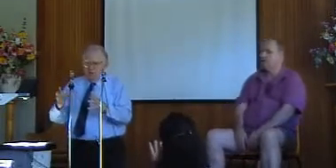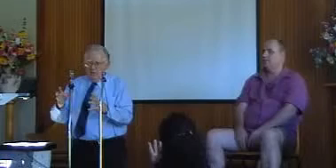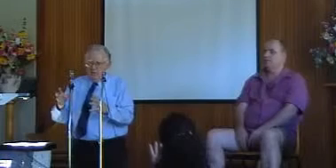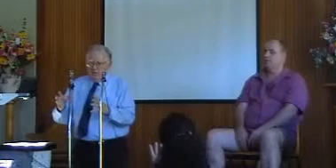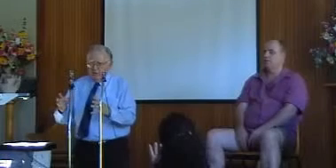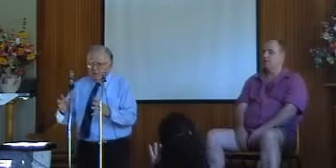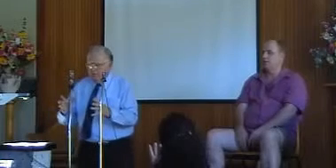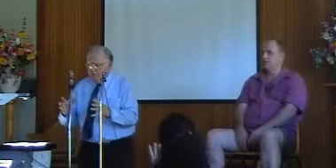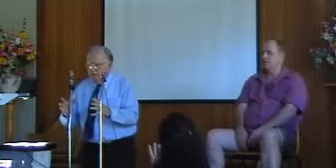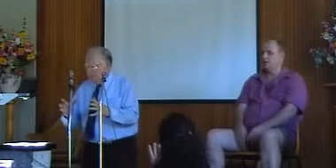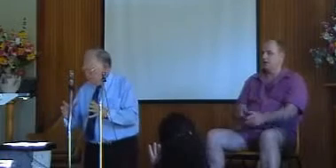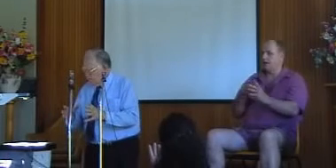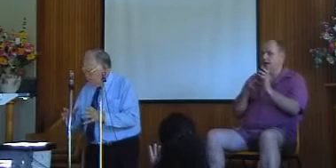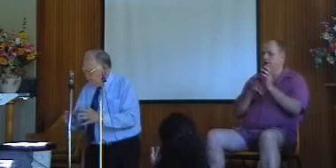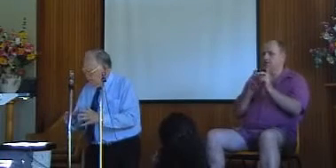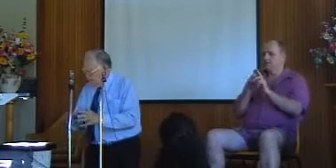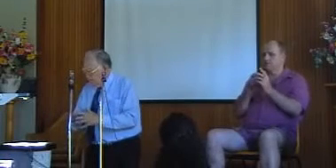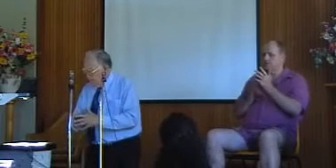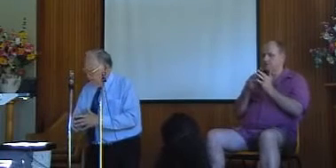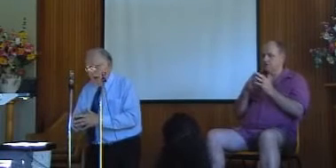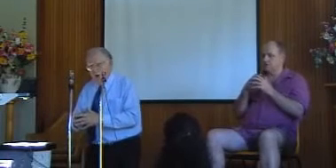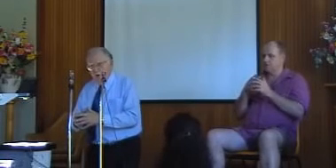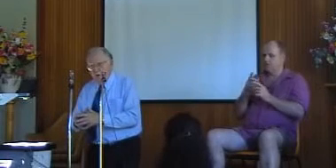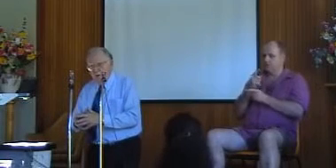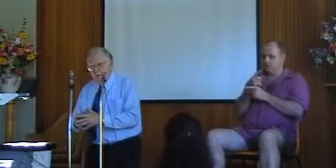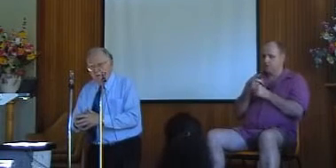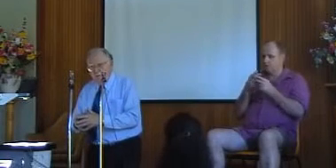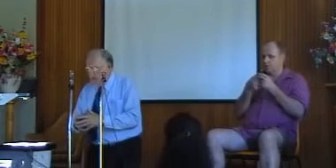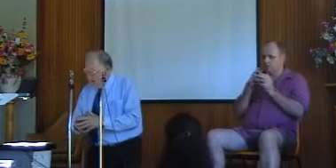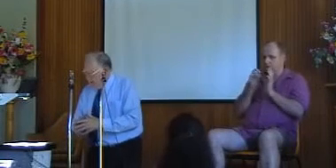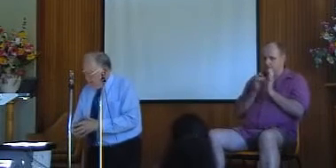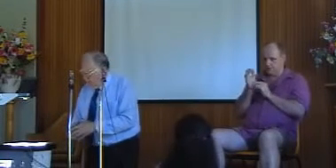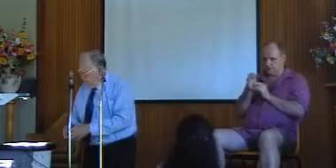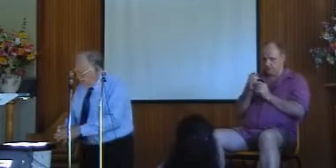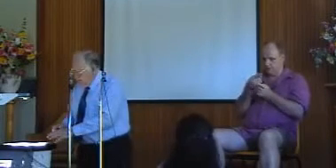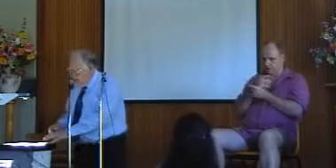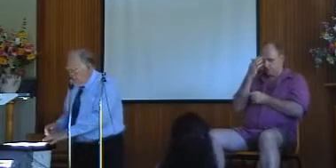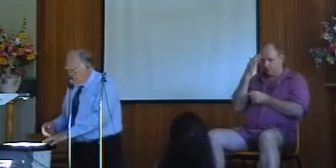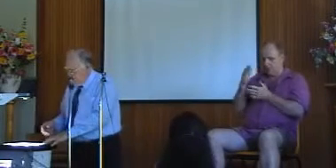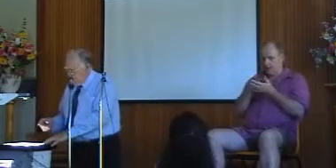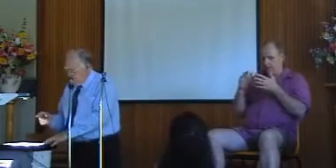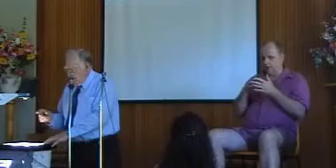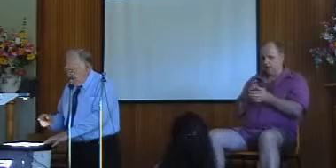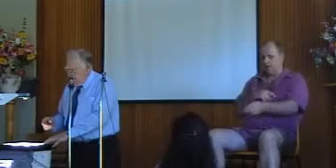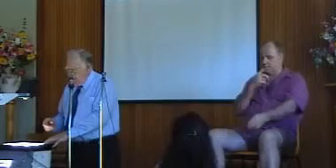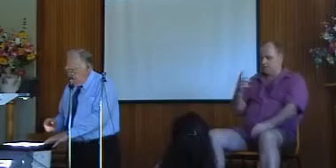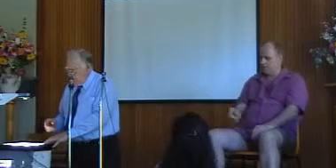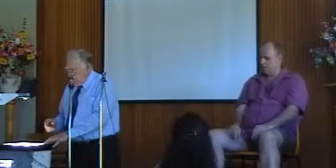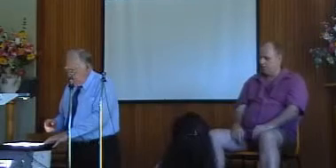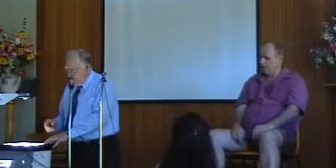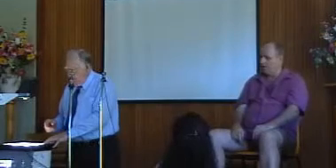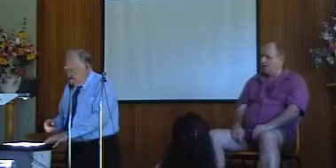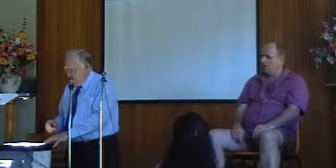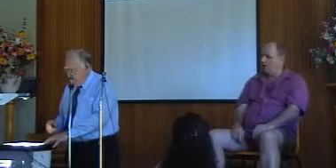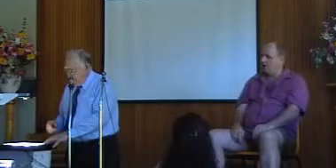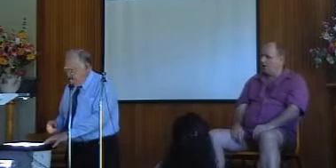the person called Jesus, Nazareth. How long it went on? Well, we don't know. The first thing Andrew did was to